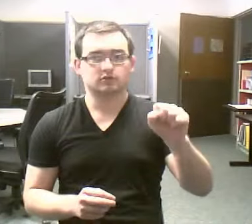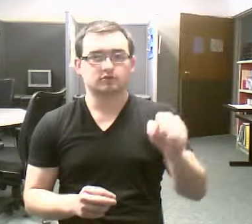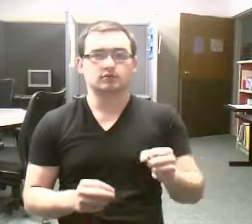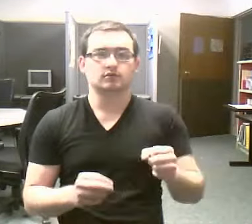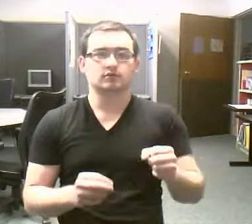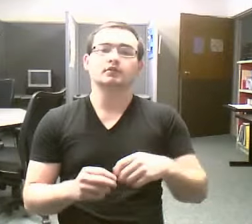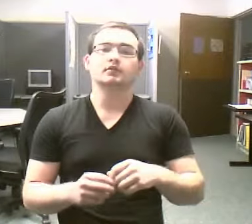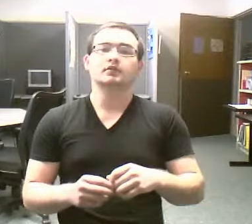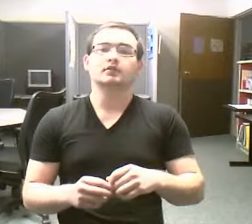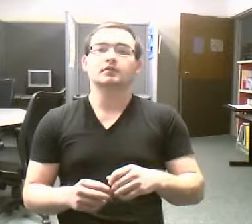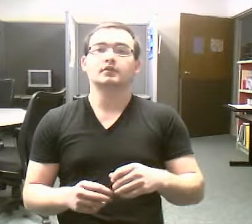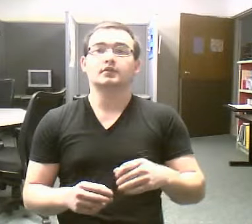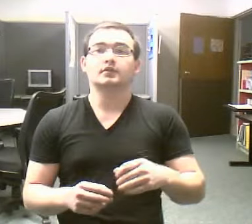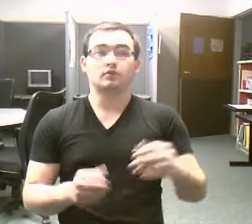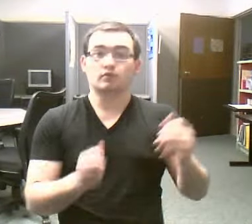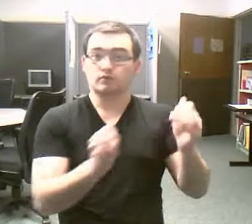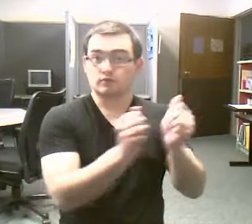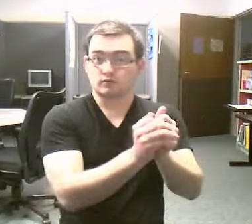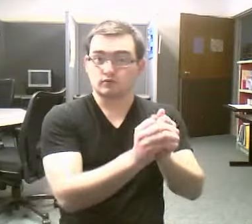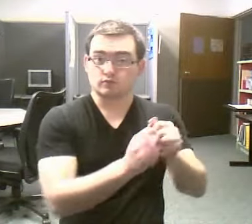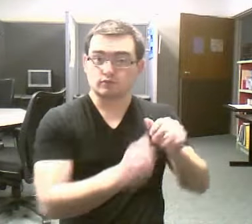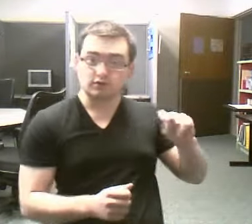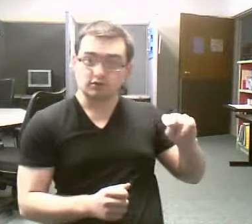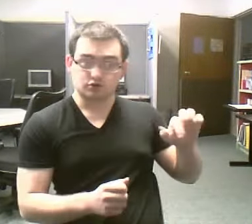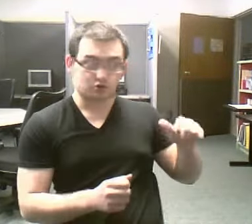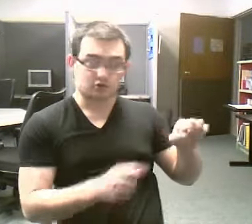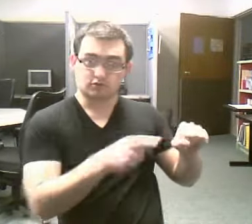And along with integers, rational.